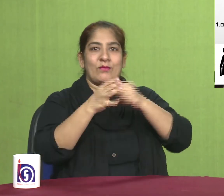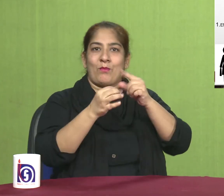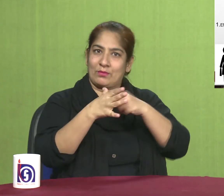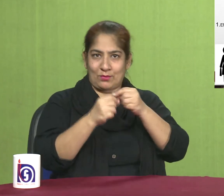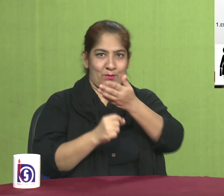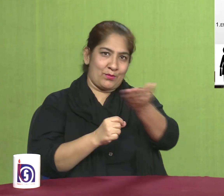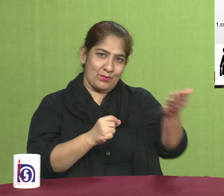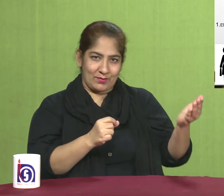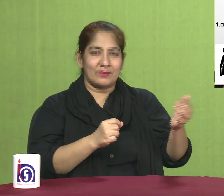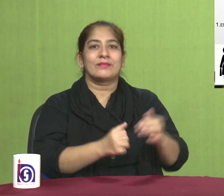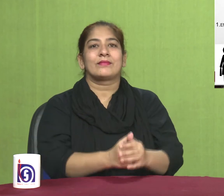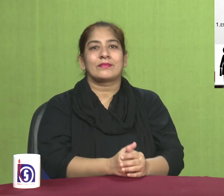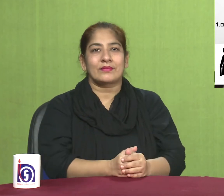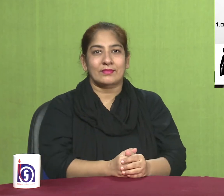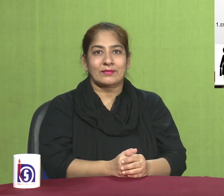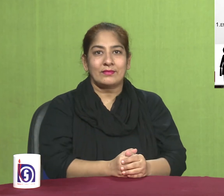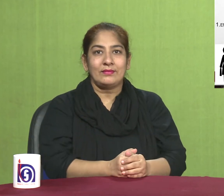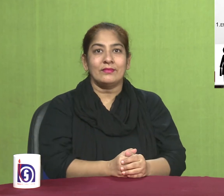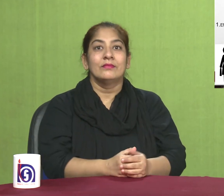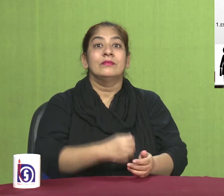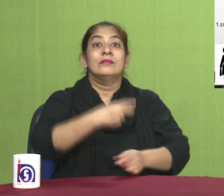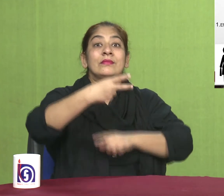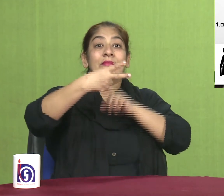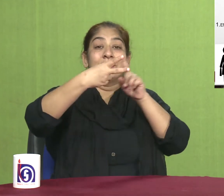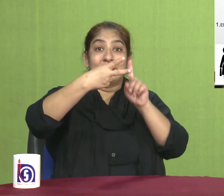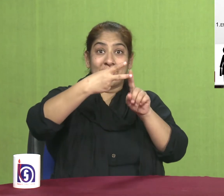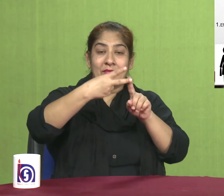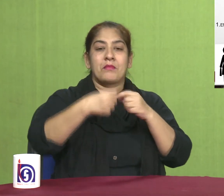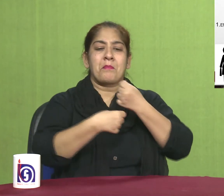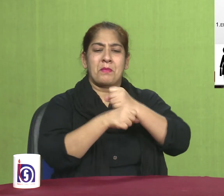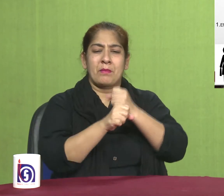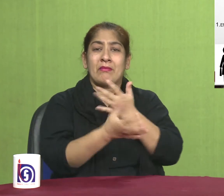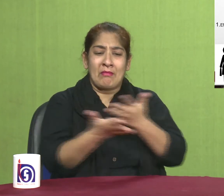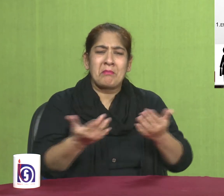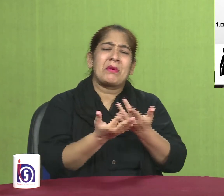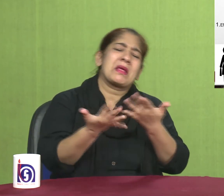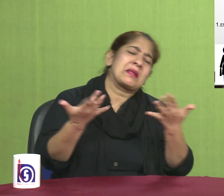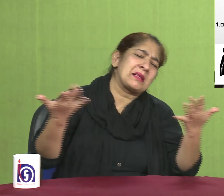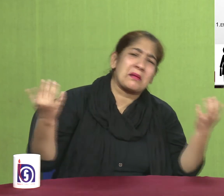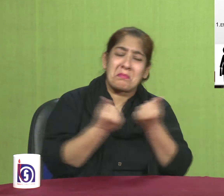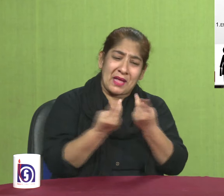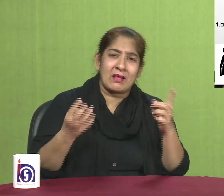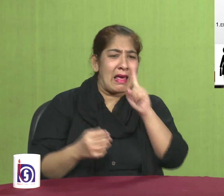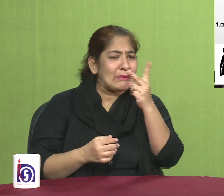There are different types of employments you have seen, so to provide employment to the